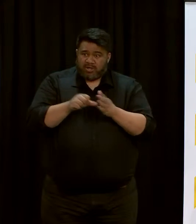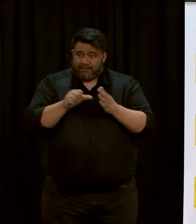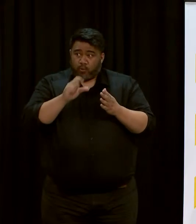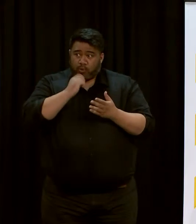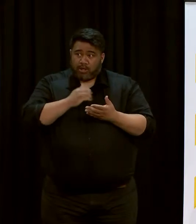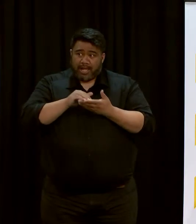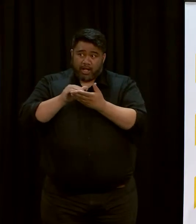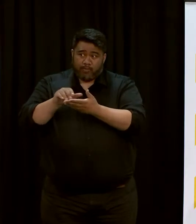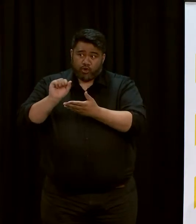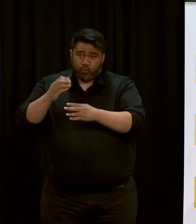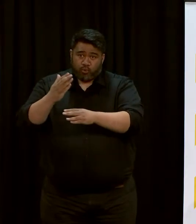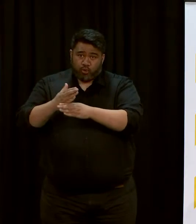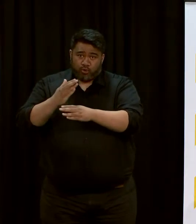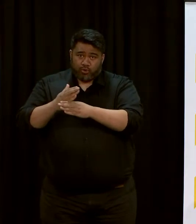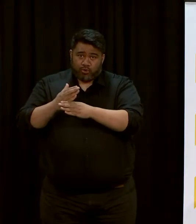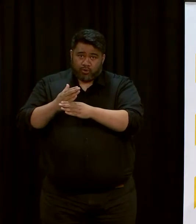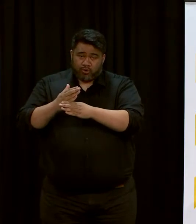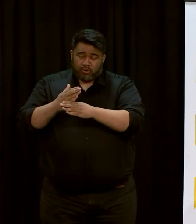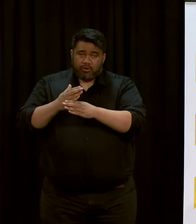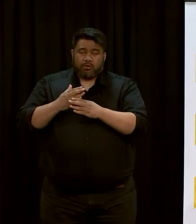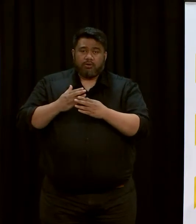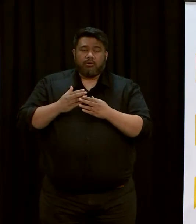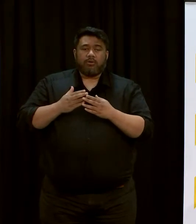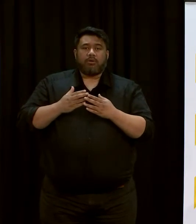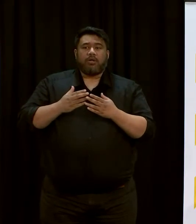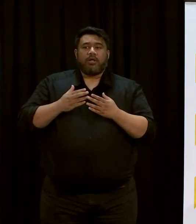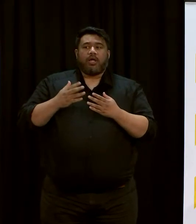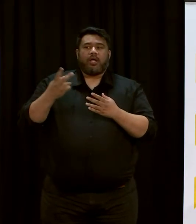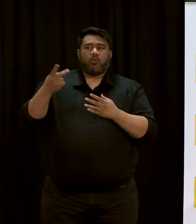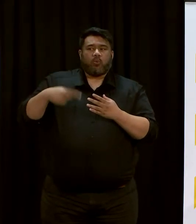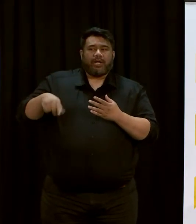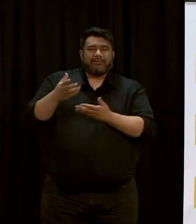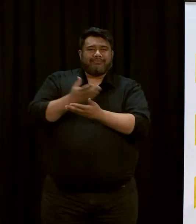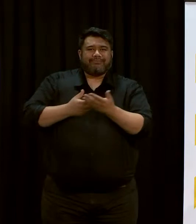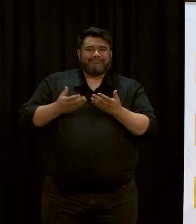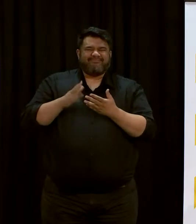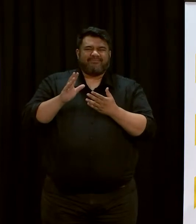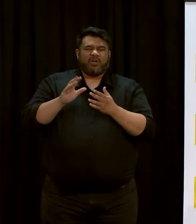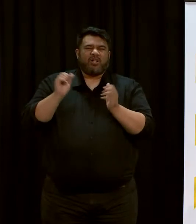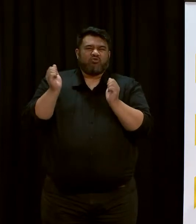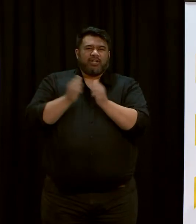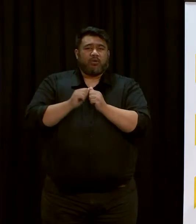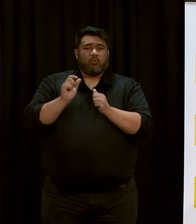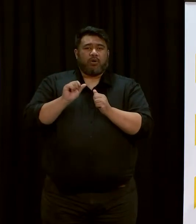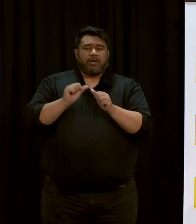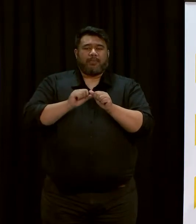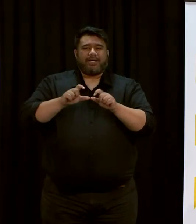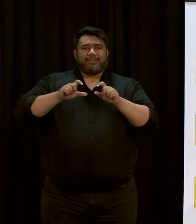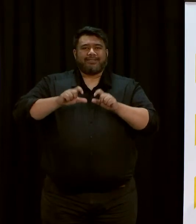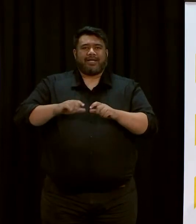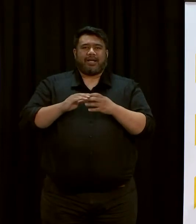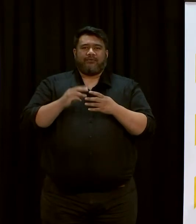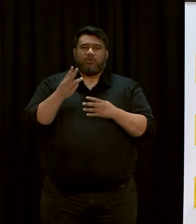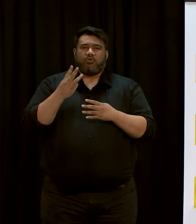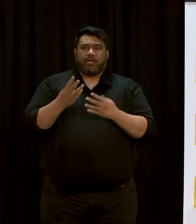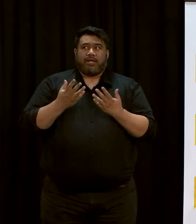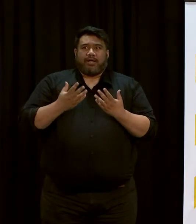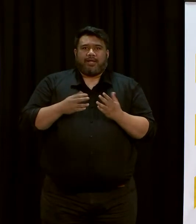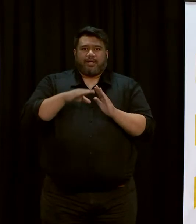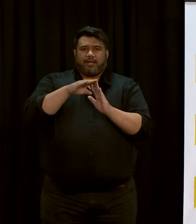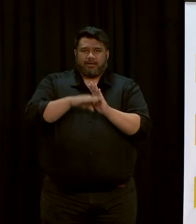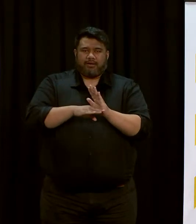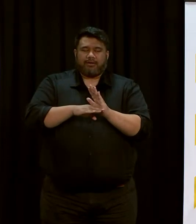do. And in this case, we very clearly converged on maintaining the current level of restrictions and really emphasising two